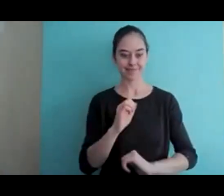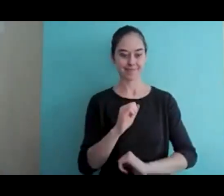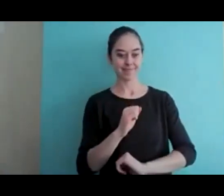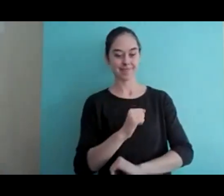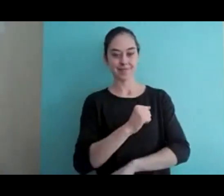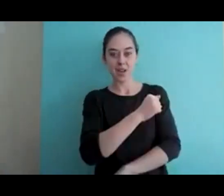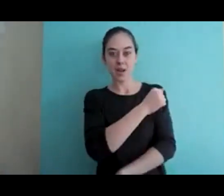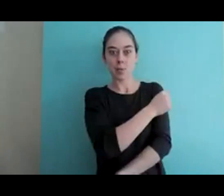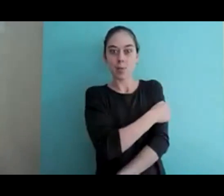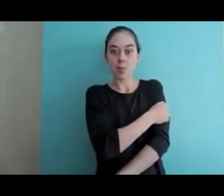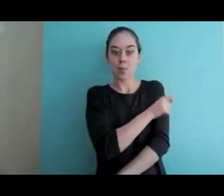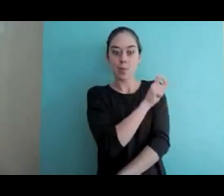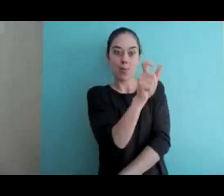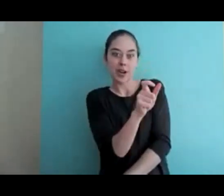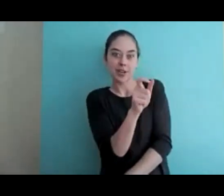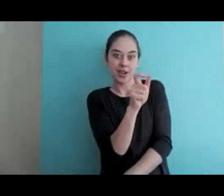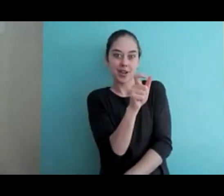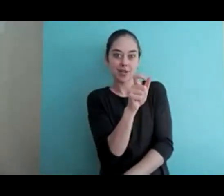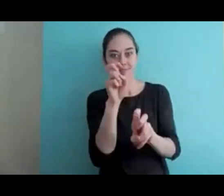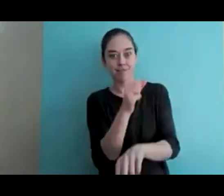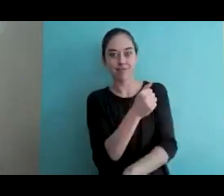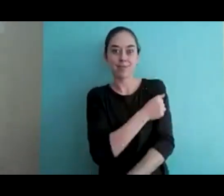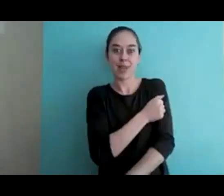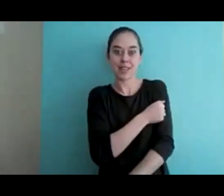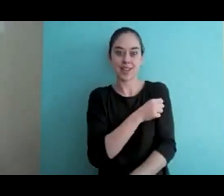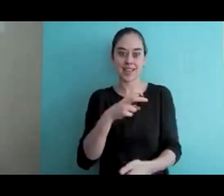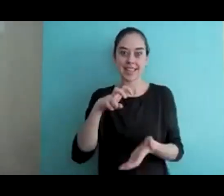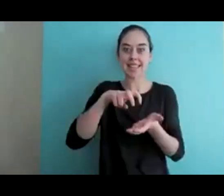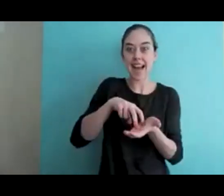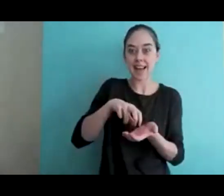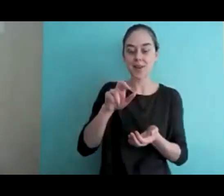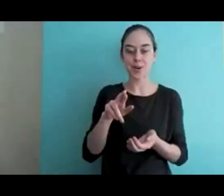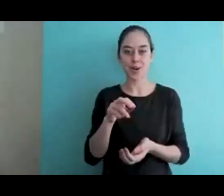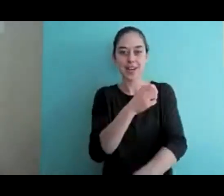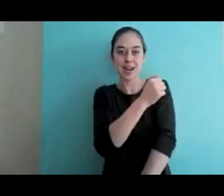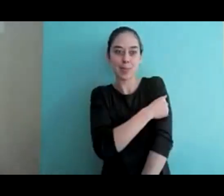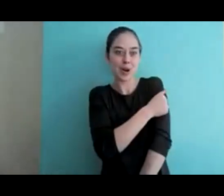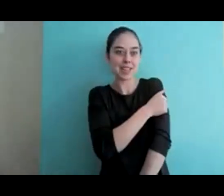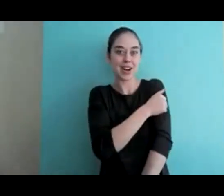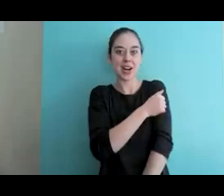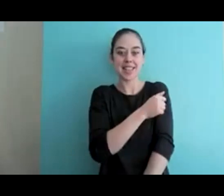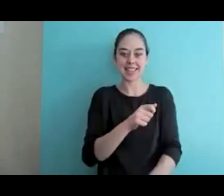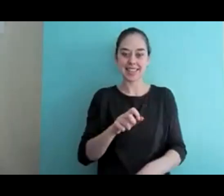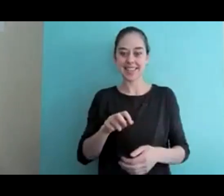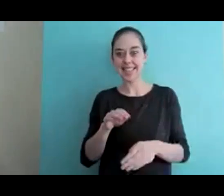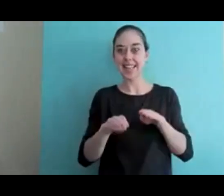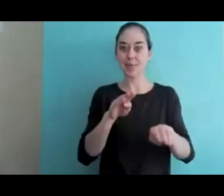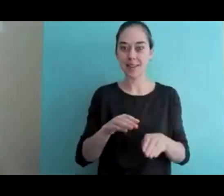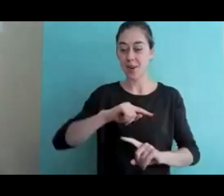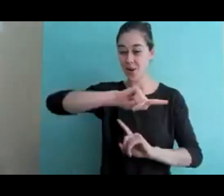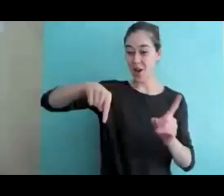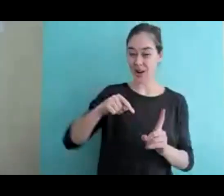prisoner stand or prisoner steps. So we're all prisoners now in our own homes.